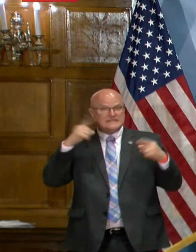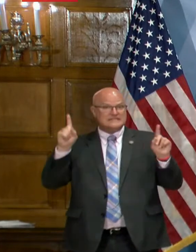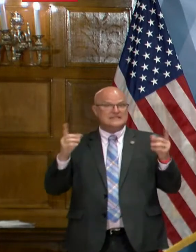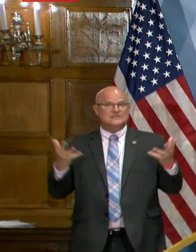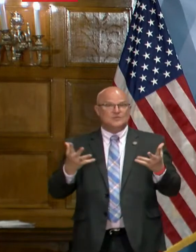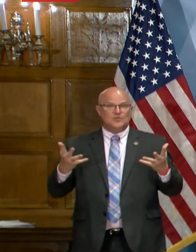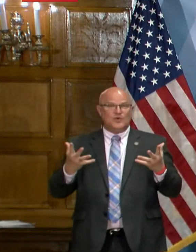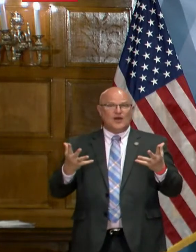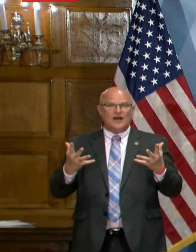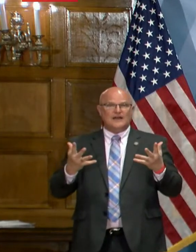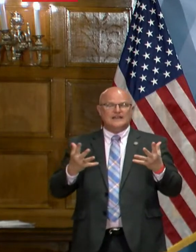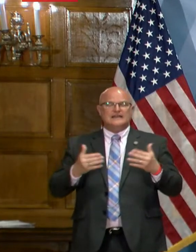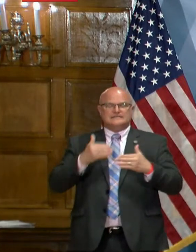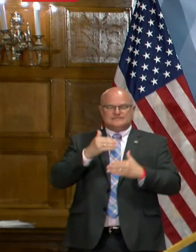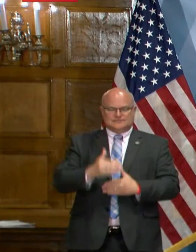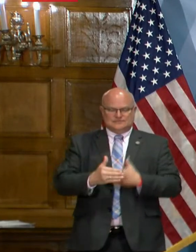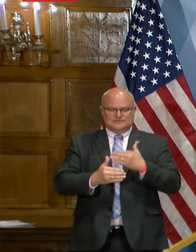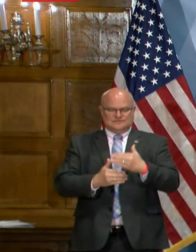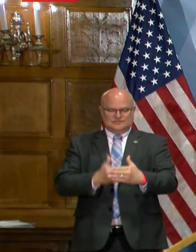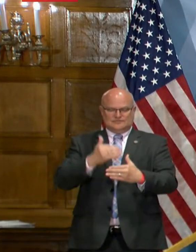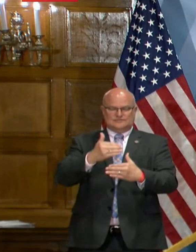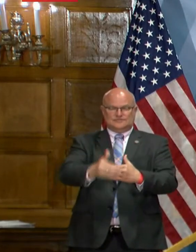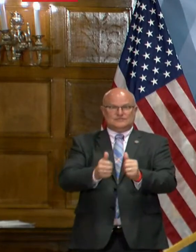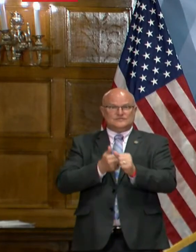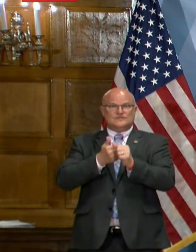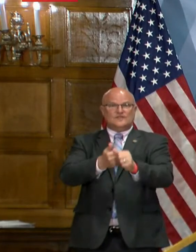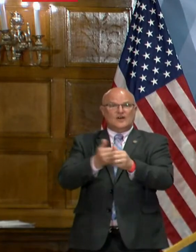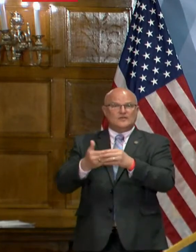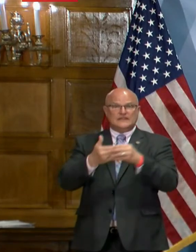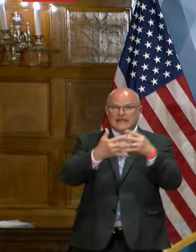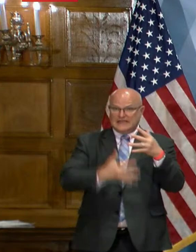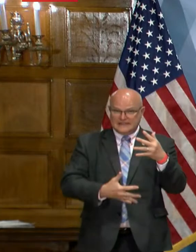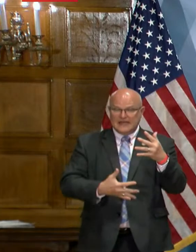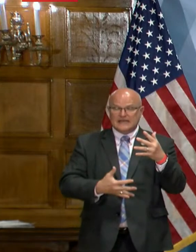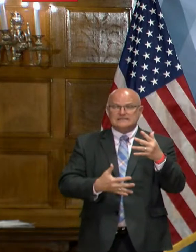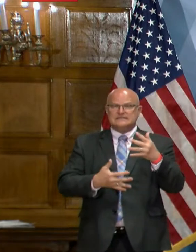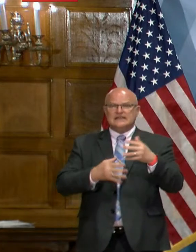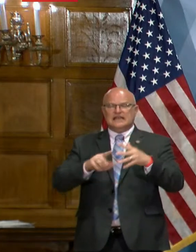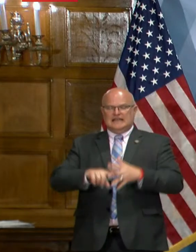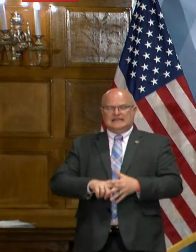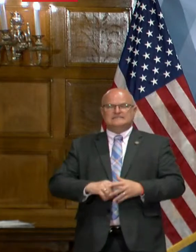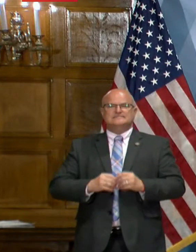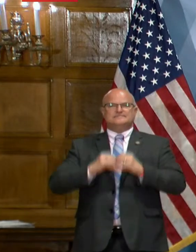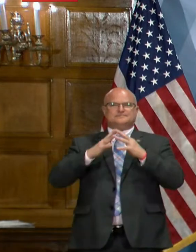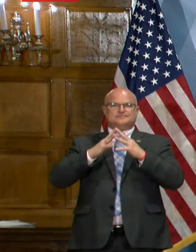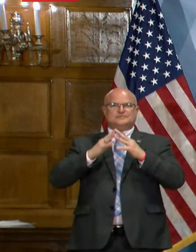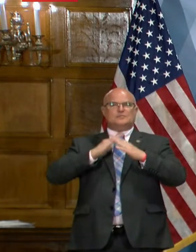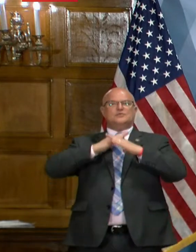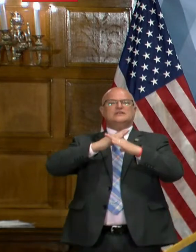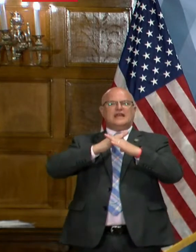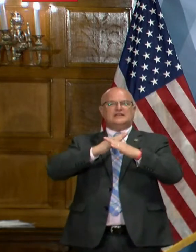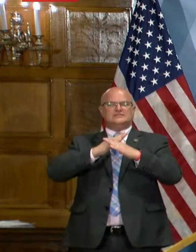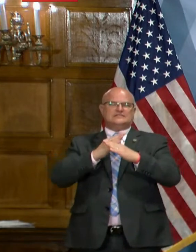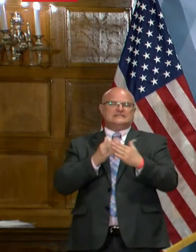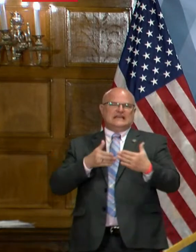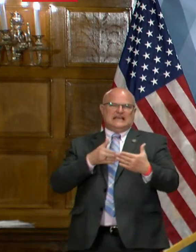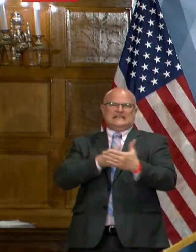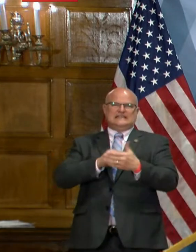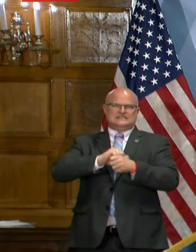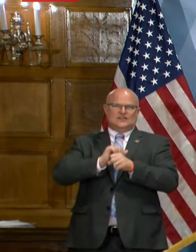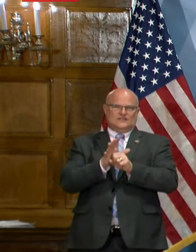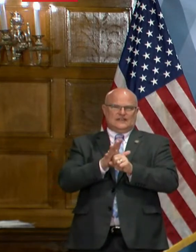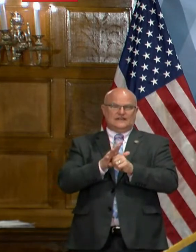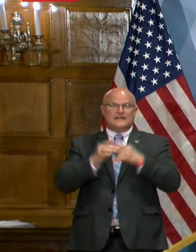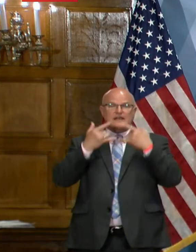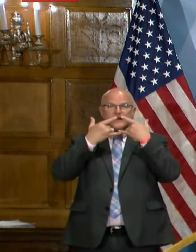has been the layered approach that we have taken to following the guidelines and implementing the protections against the spread of the COVID-19.